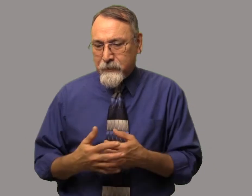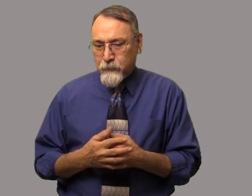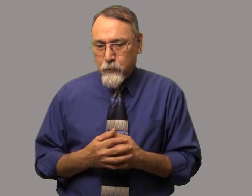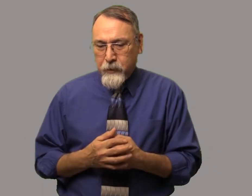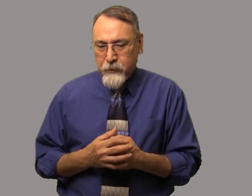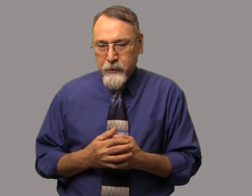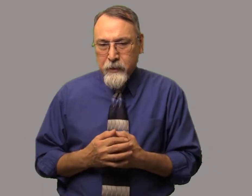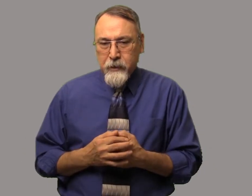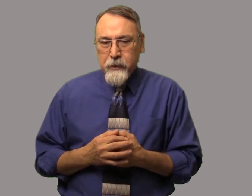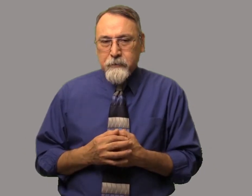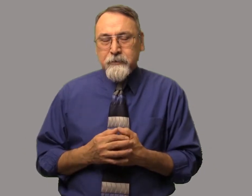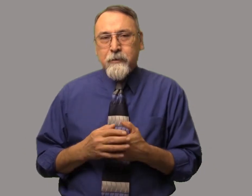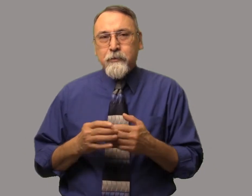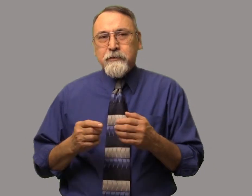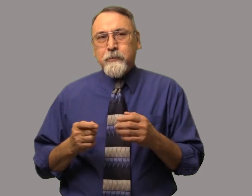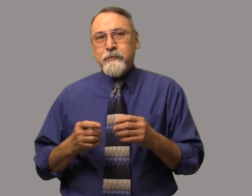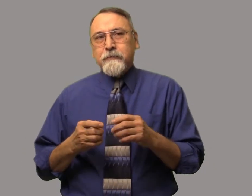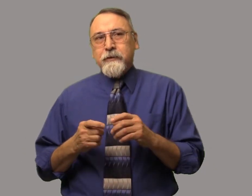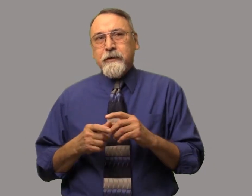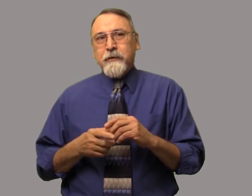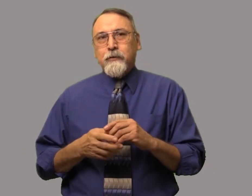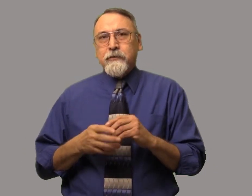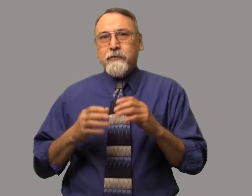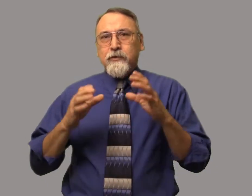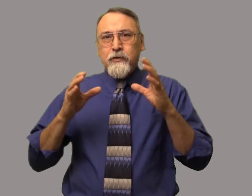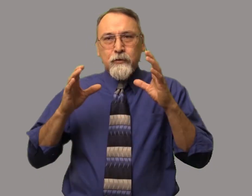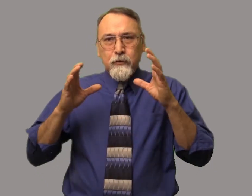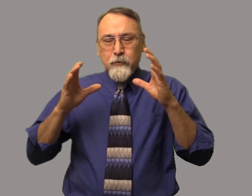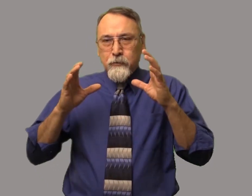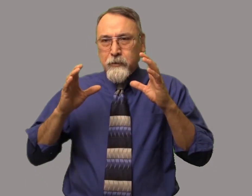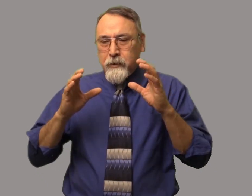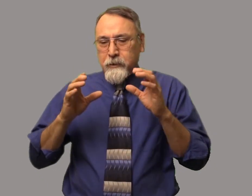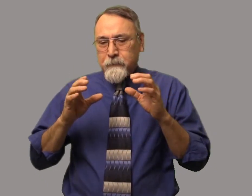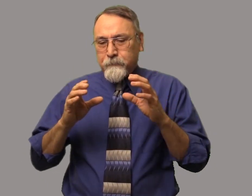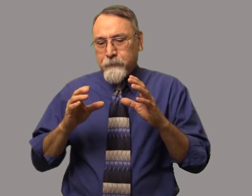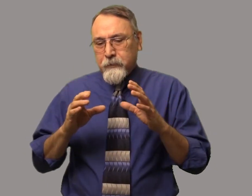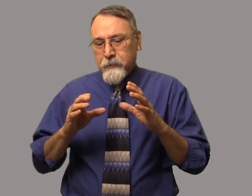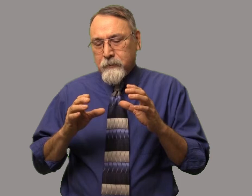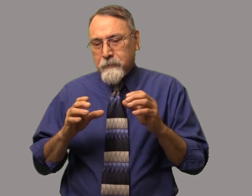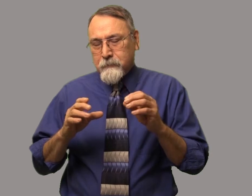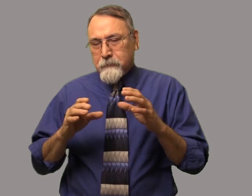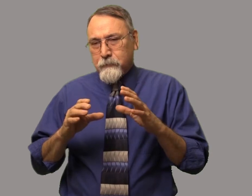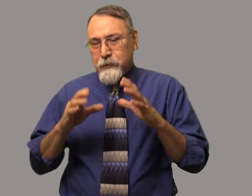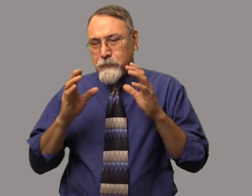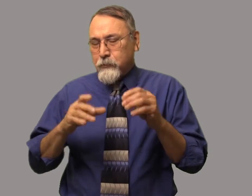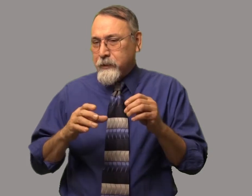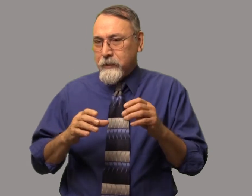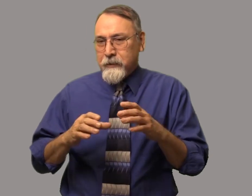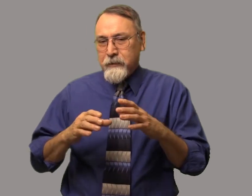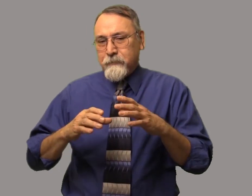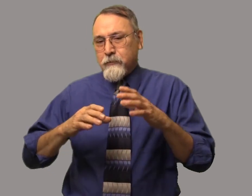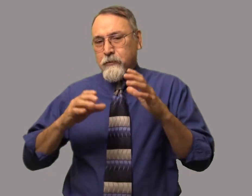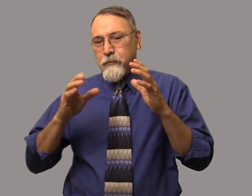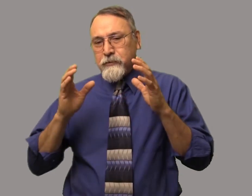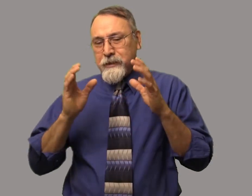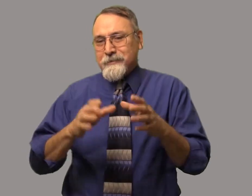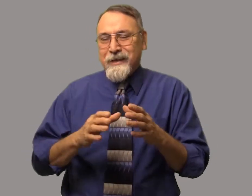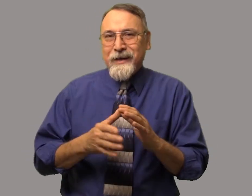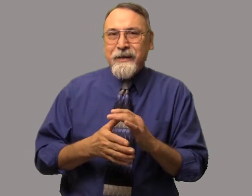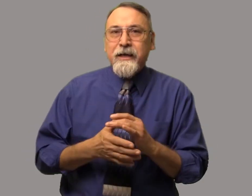events where someone specifically wants to retrieve or set aside